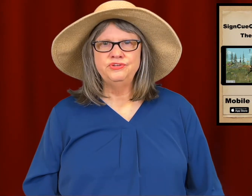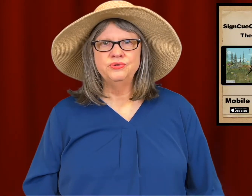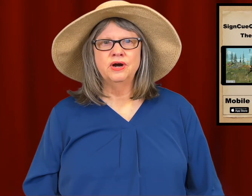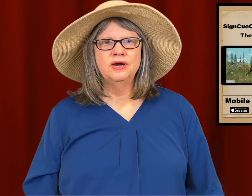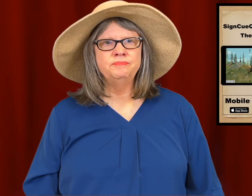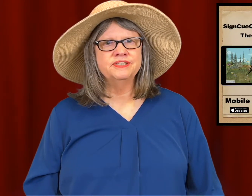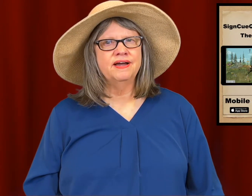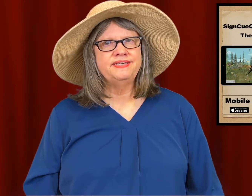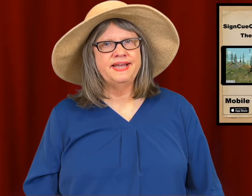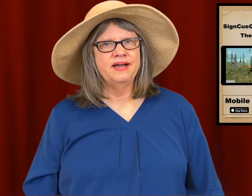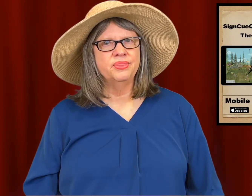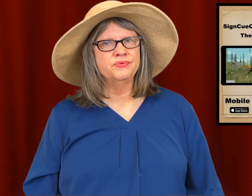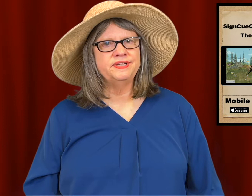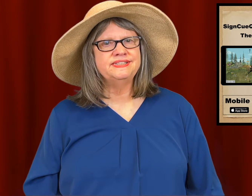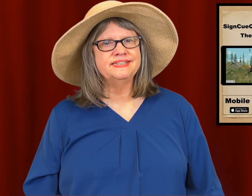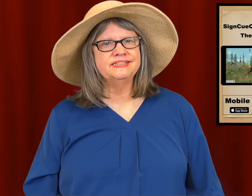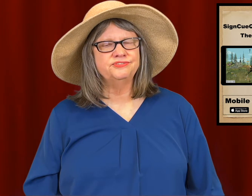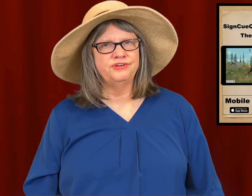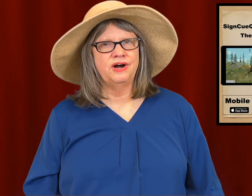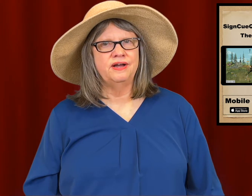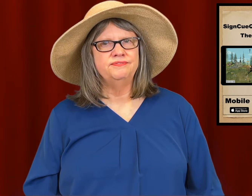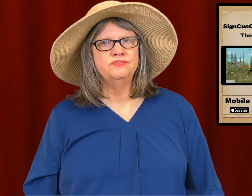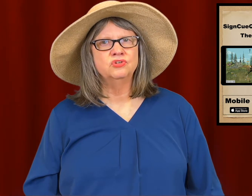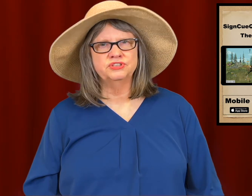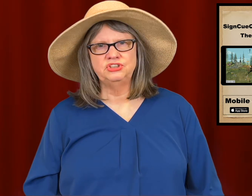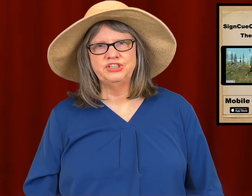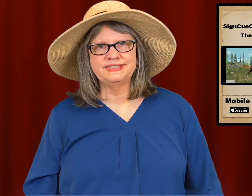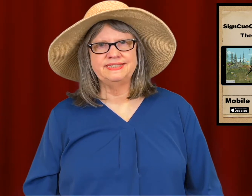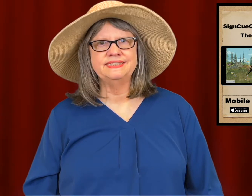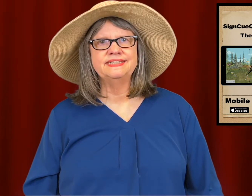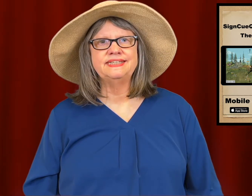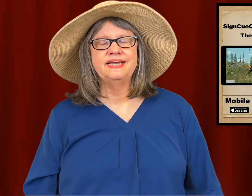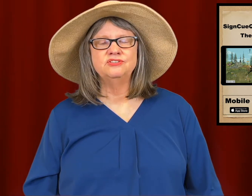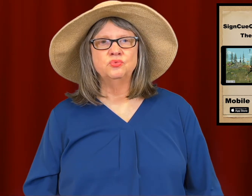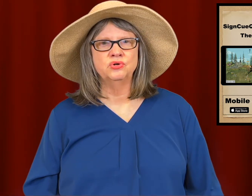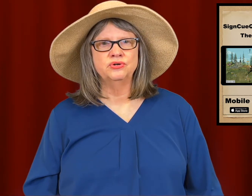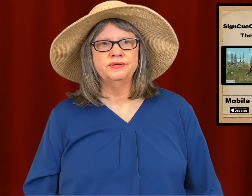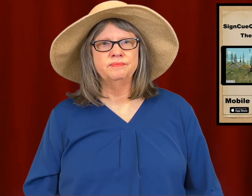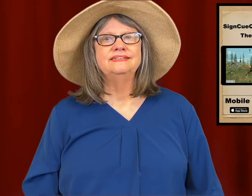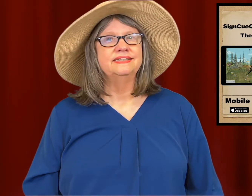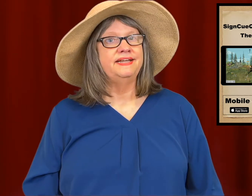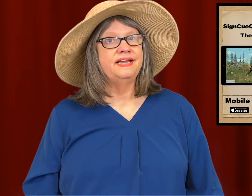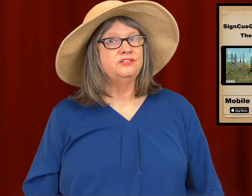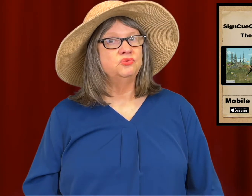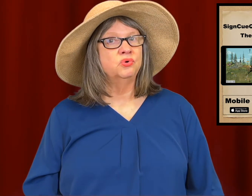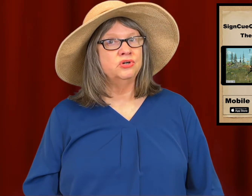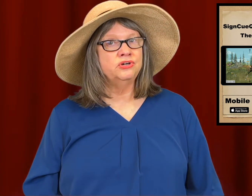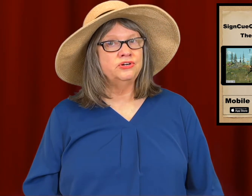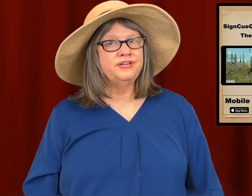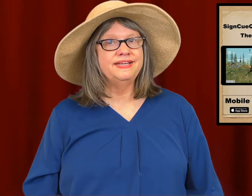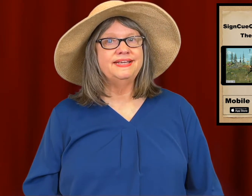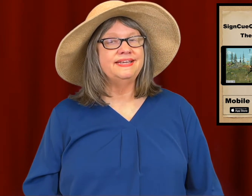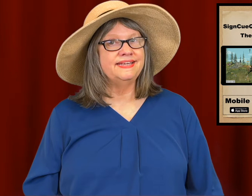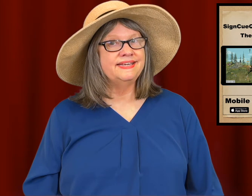viewer Upside Down 365 for suggesting today's word. Today's word